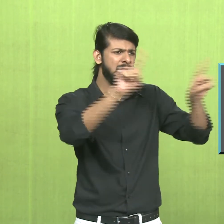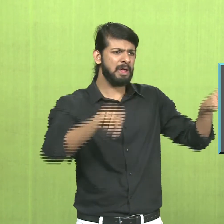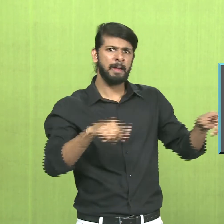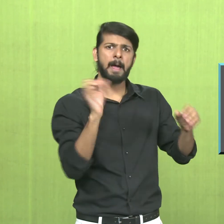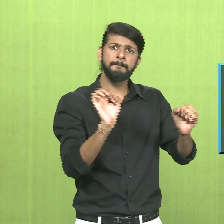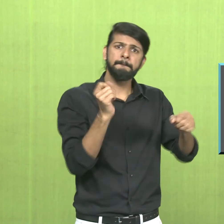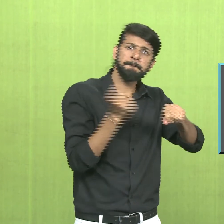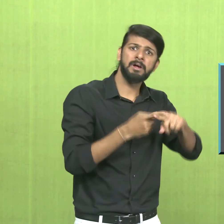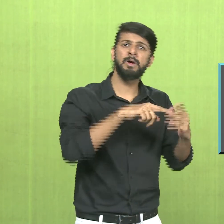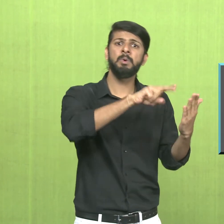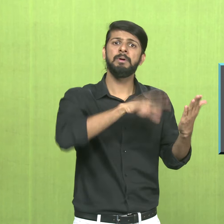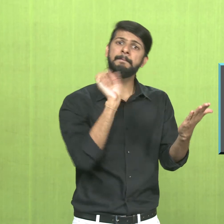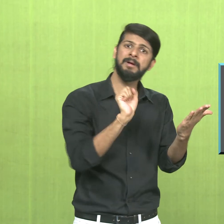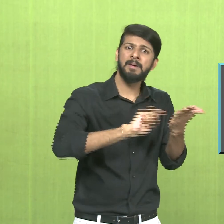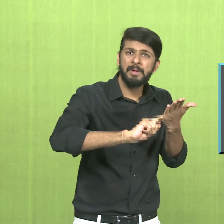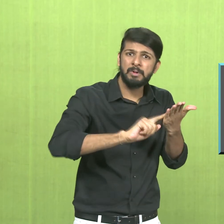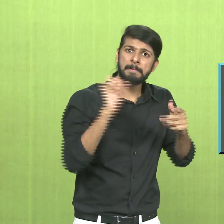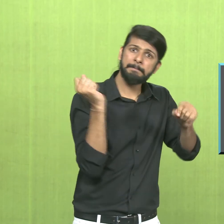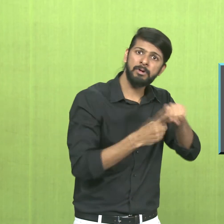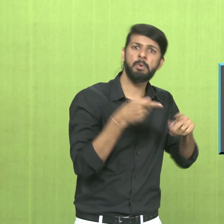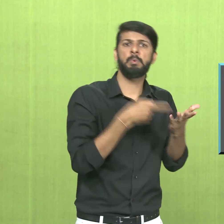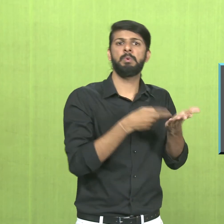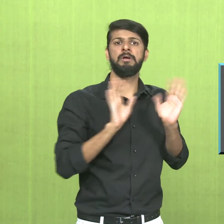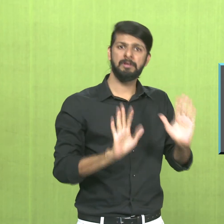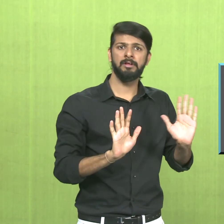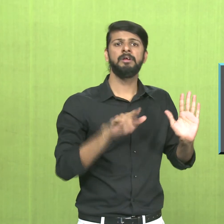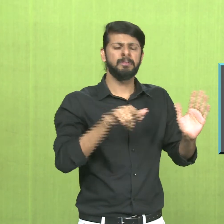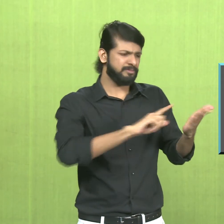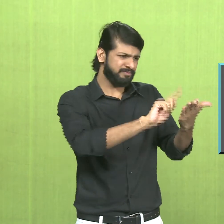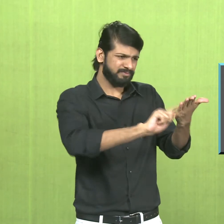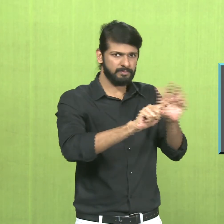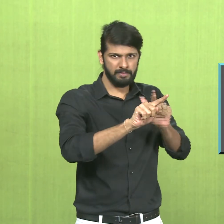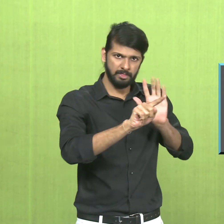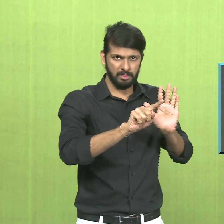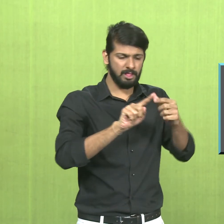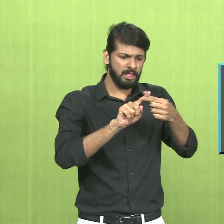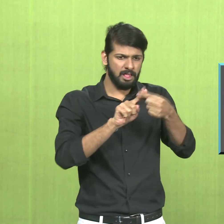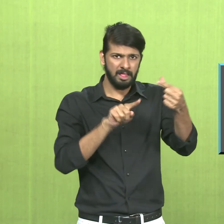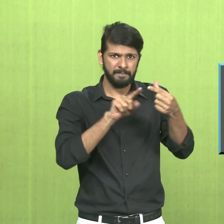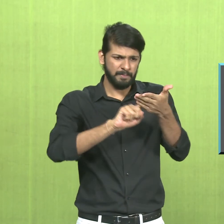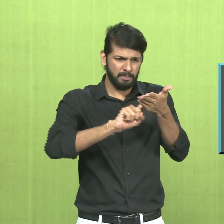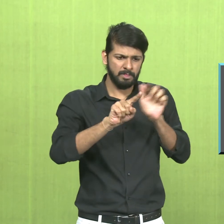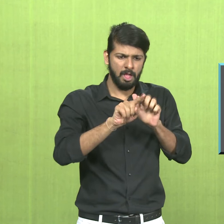oil based paper. So, this is a specific kind of paper which is used for pastel work.